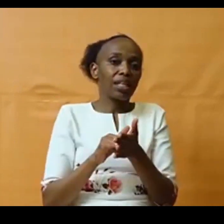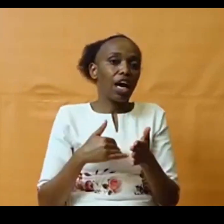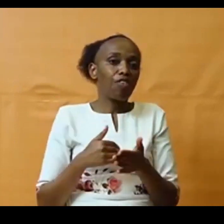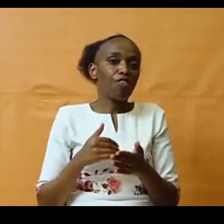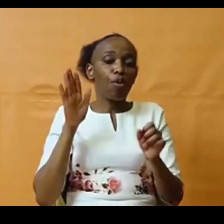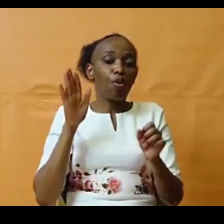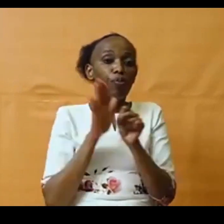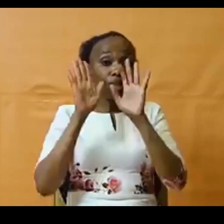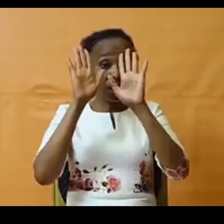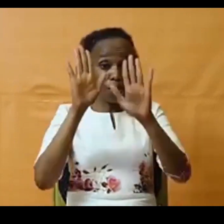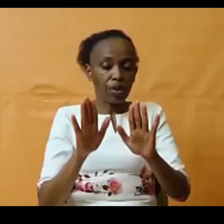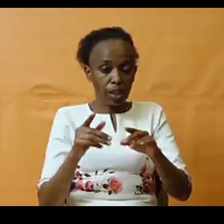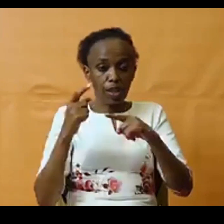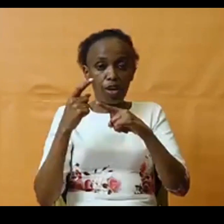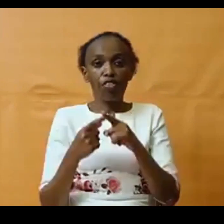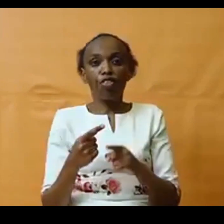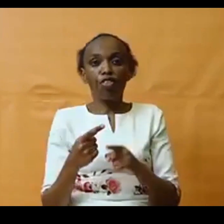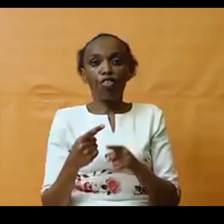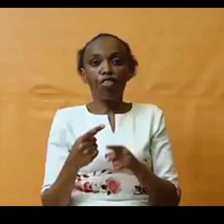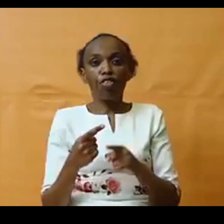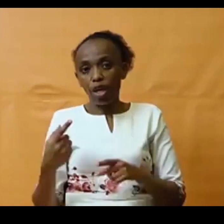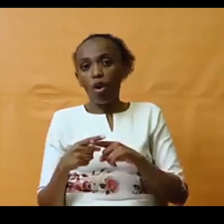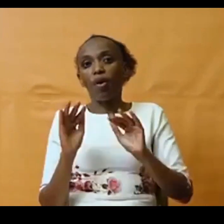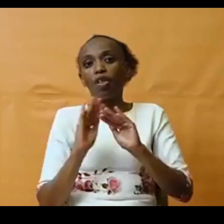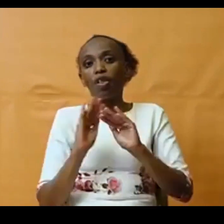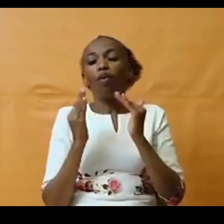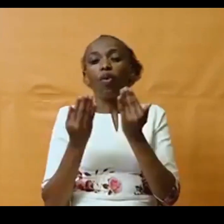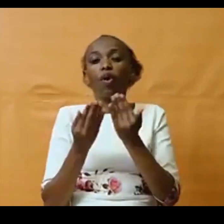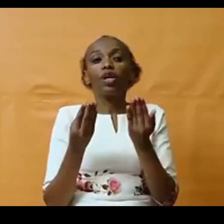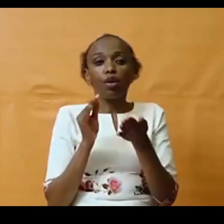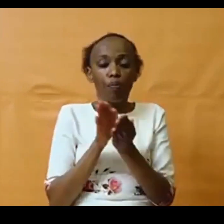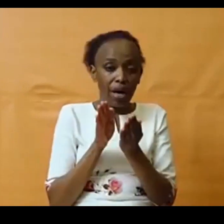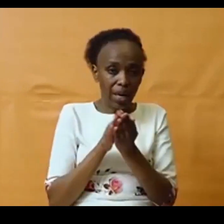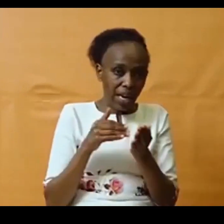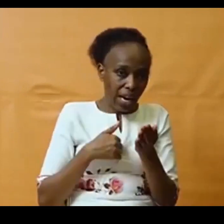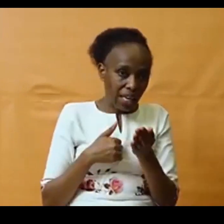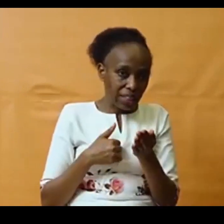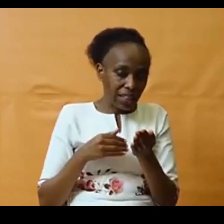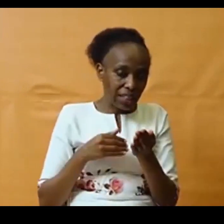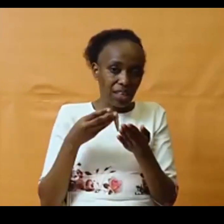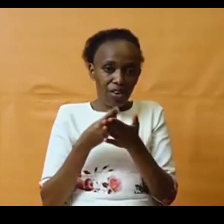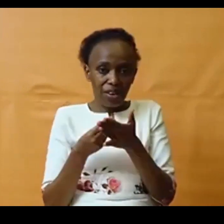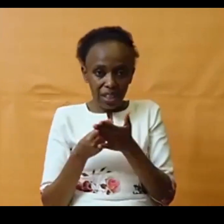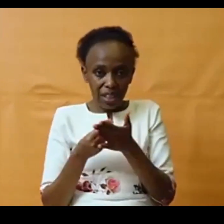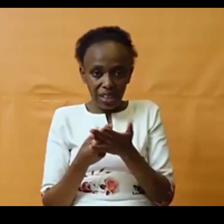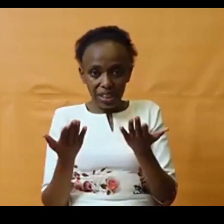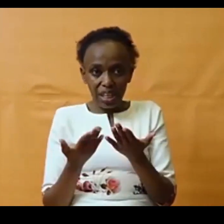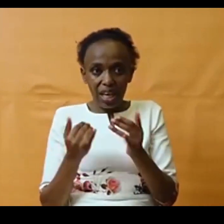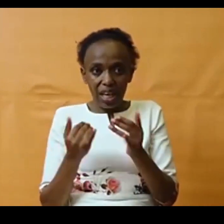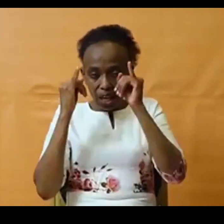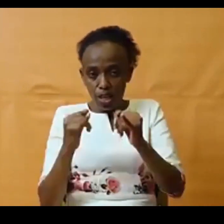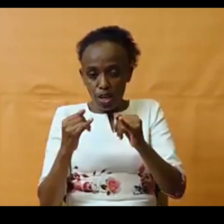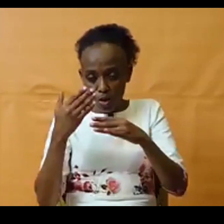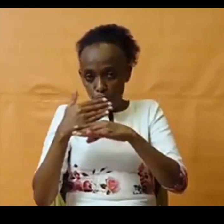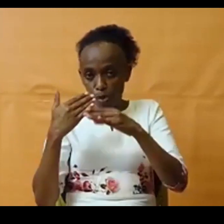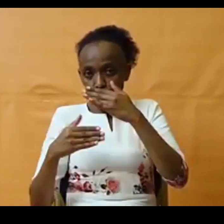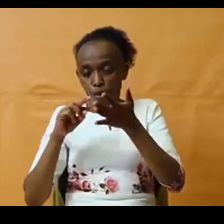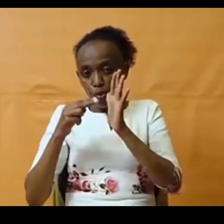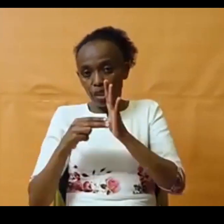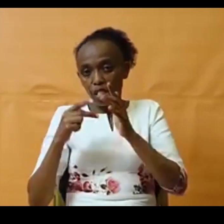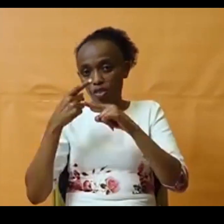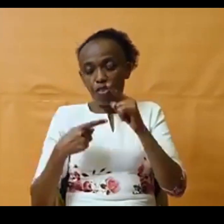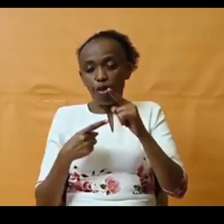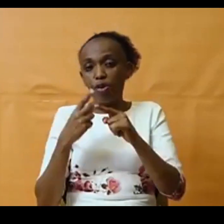the 2000s. The World Bank hasn't financed, for example, a newly built rail project since